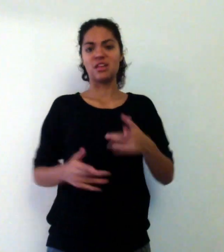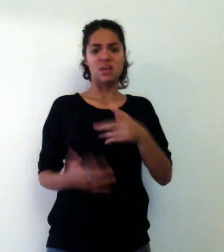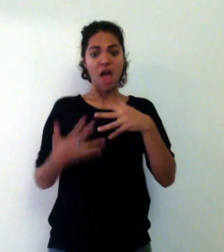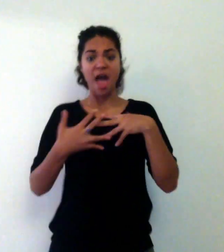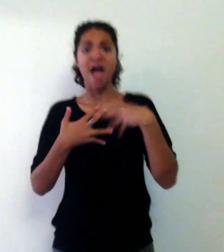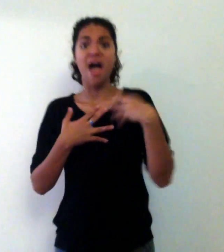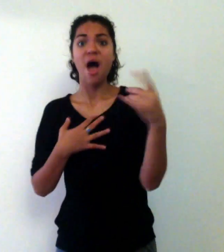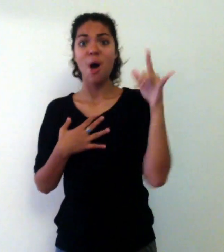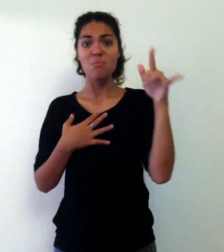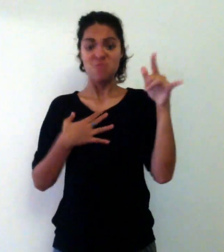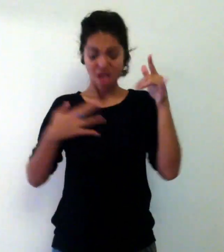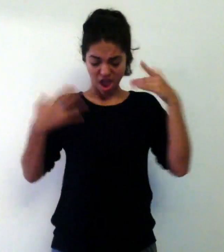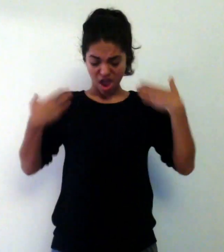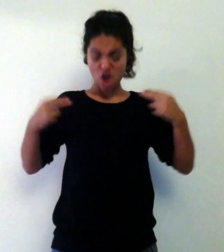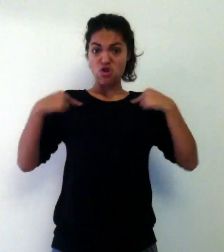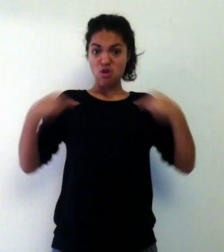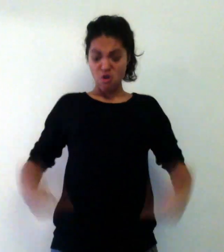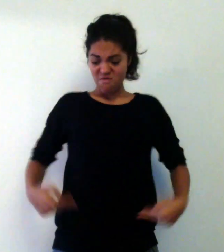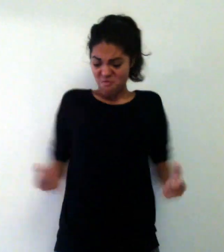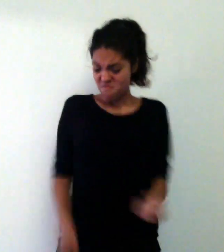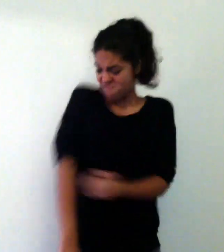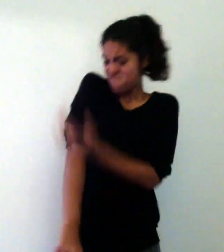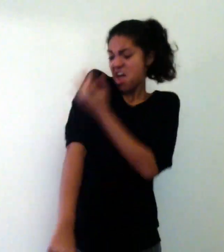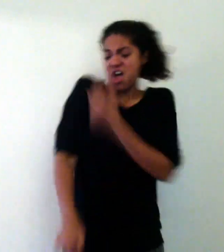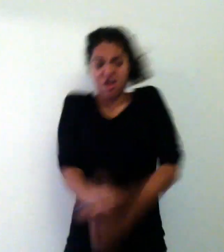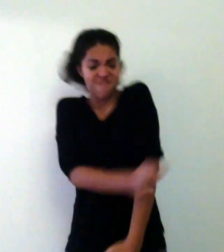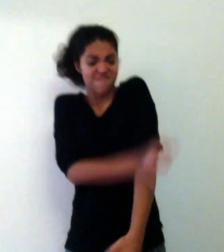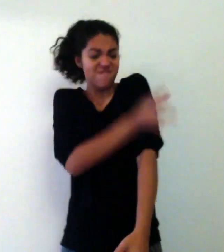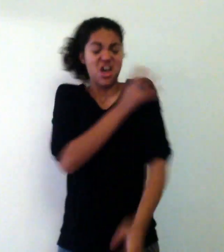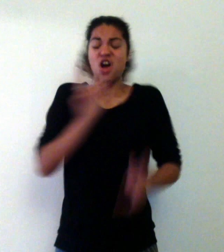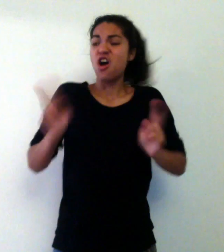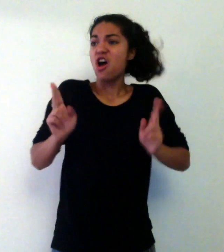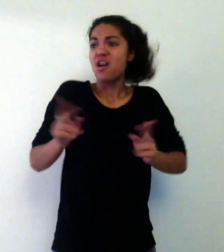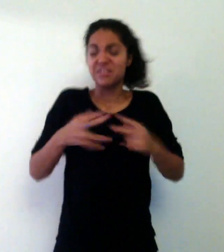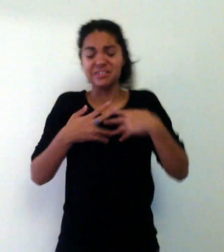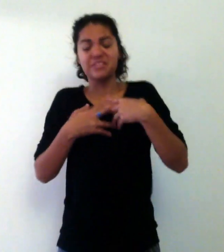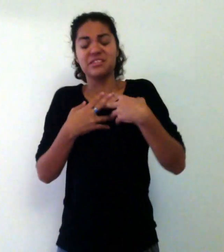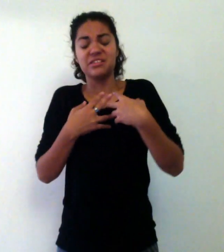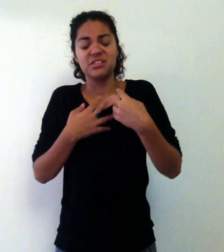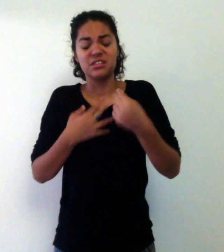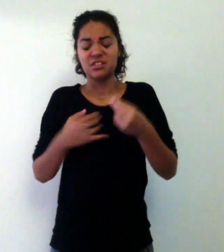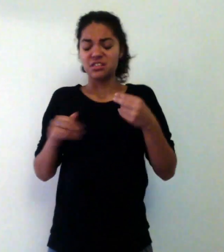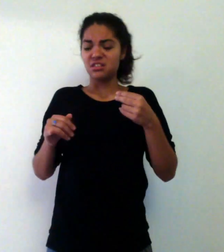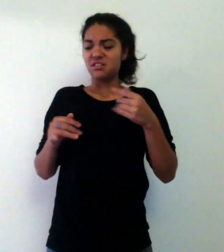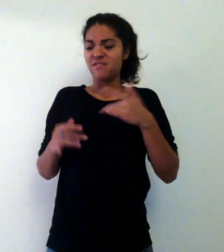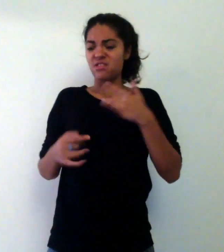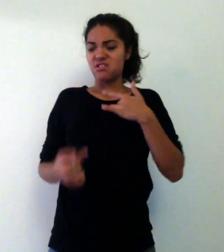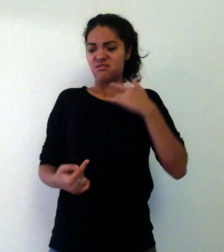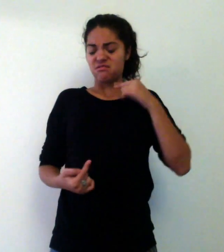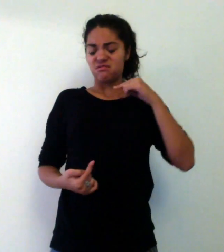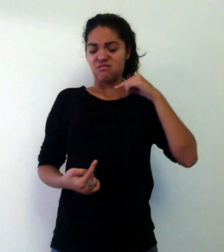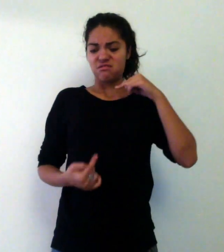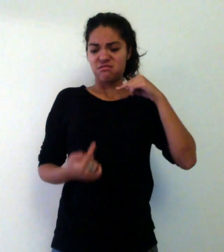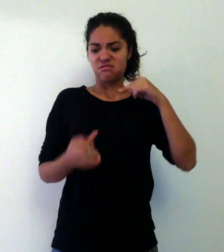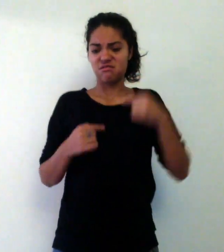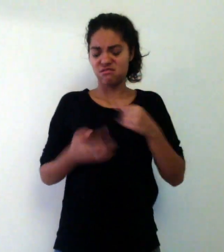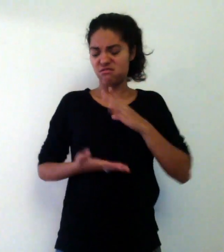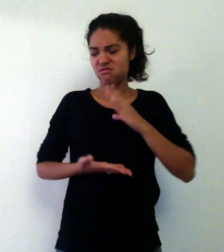could not stay in there anymore. But he walked out of there despondent because of the number of charred bodies around, and he went and spent